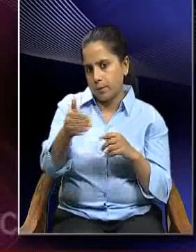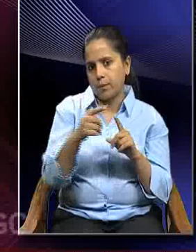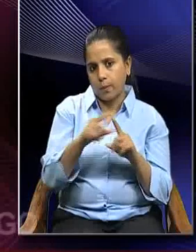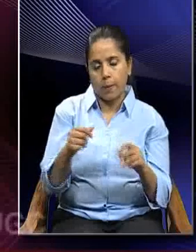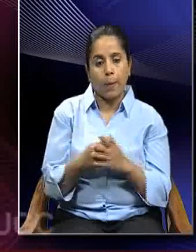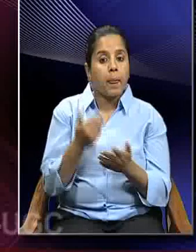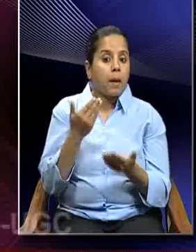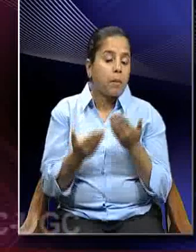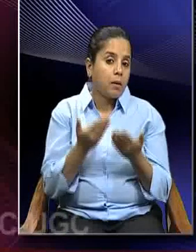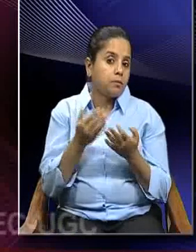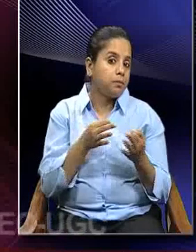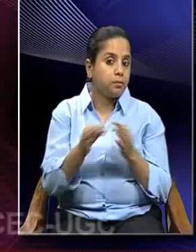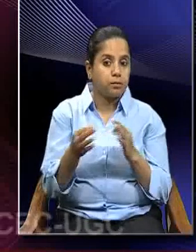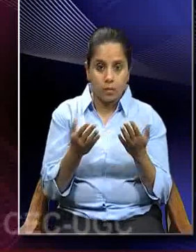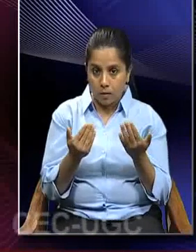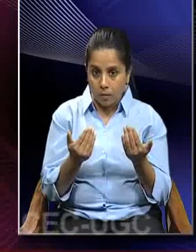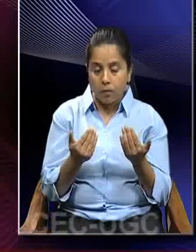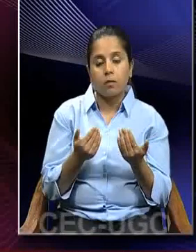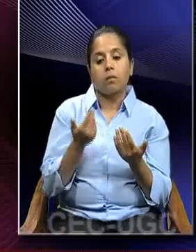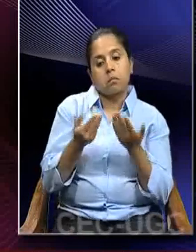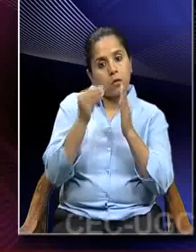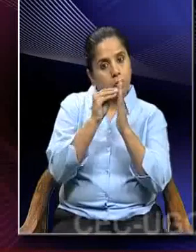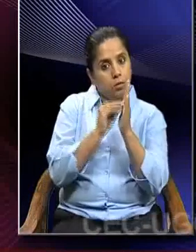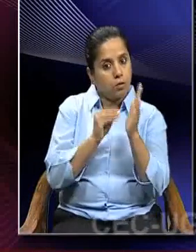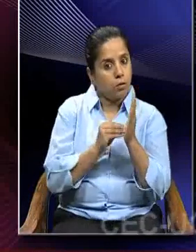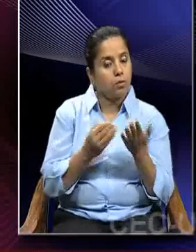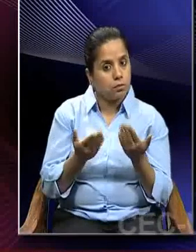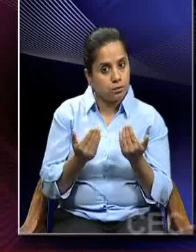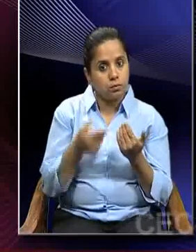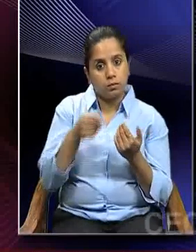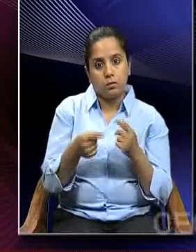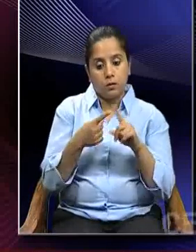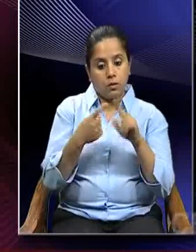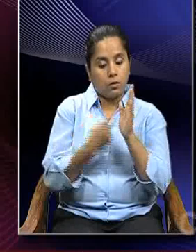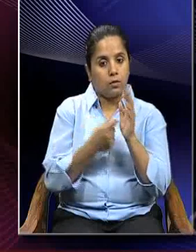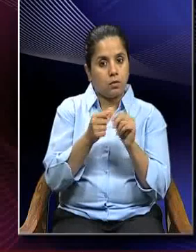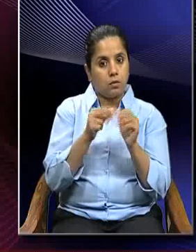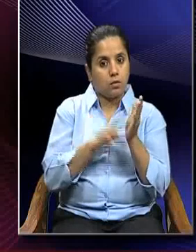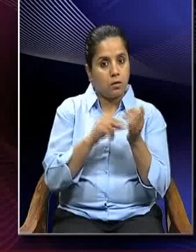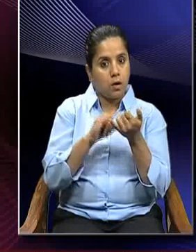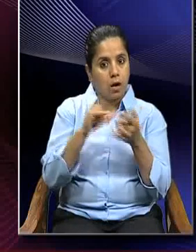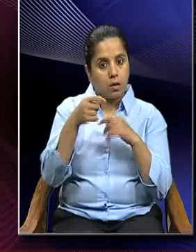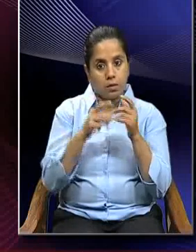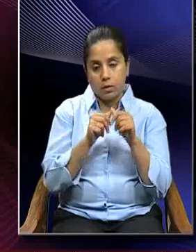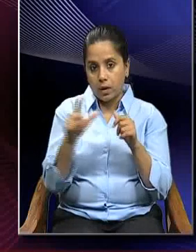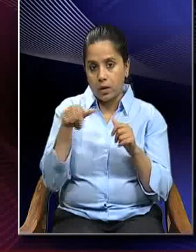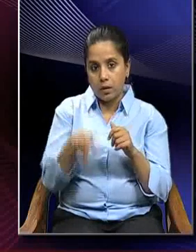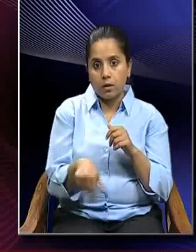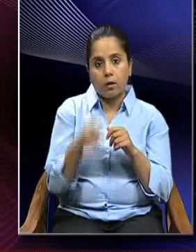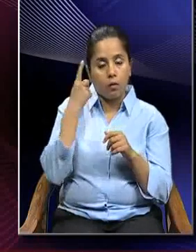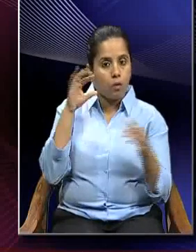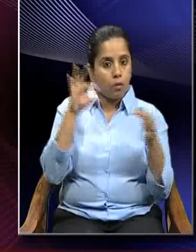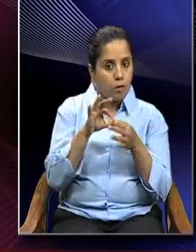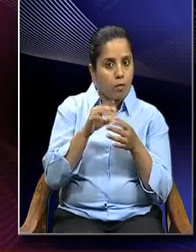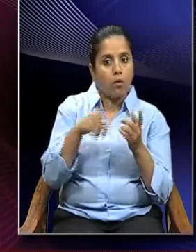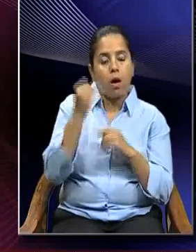be indicated that, it may be noted here that transcendental psychology is primarily based on the idea